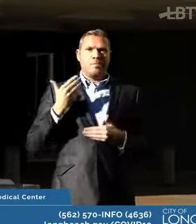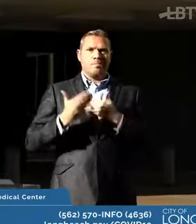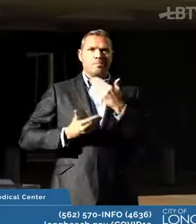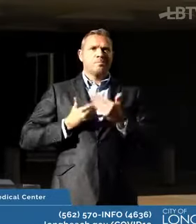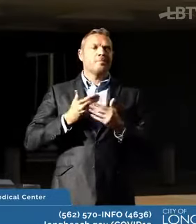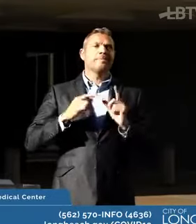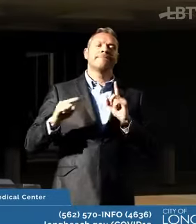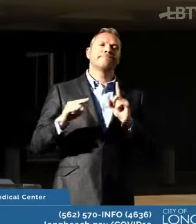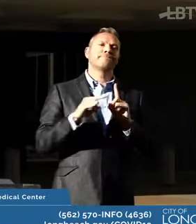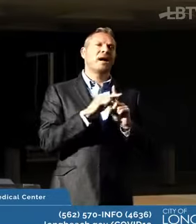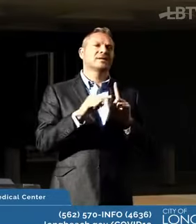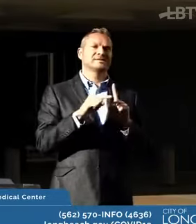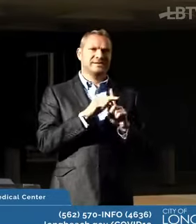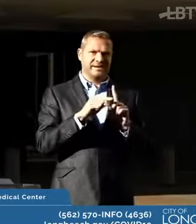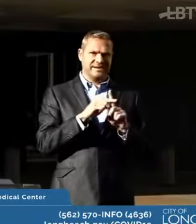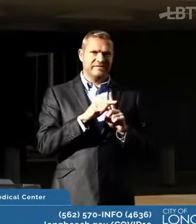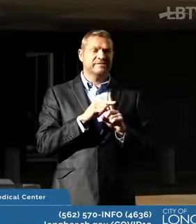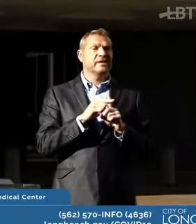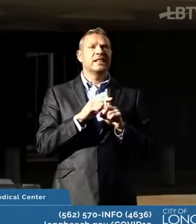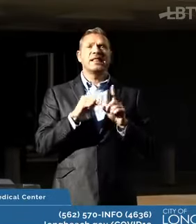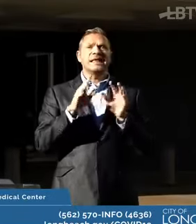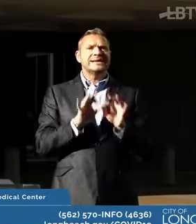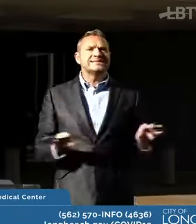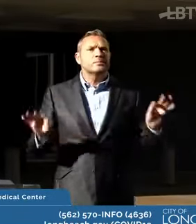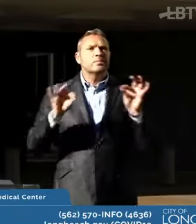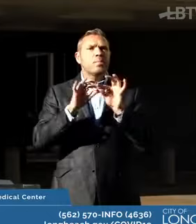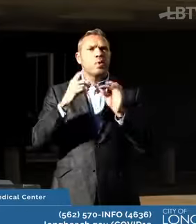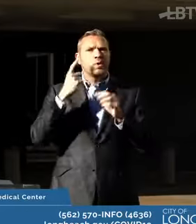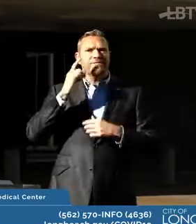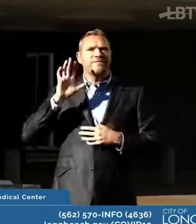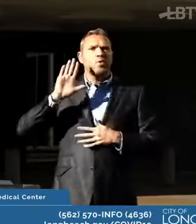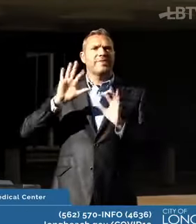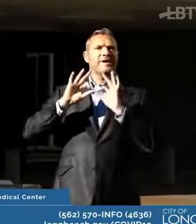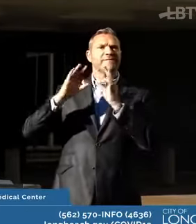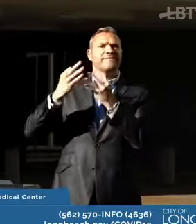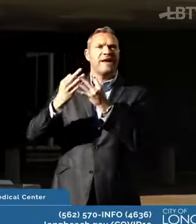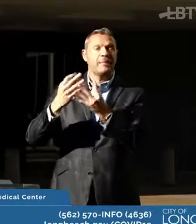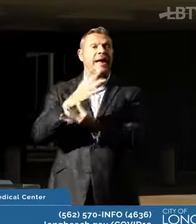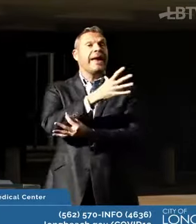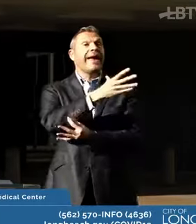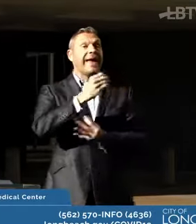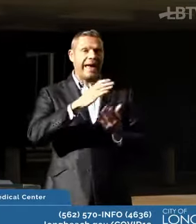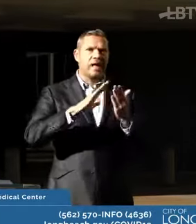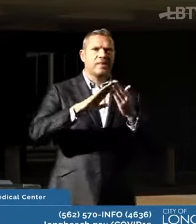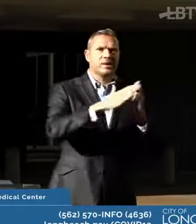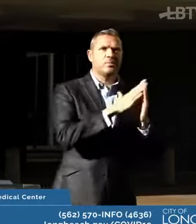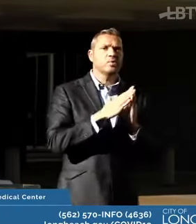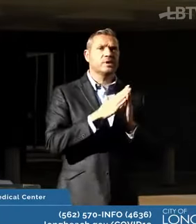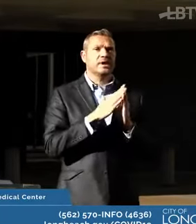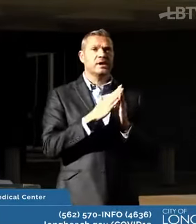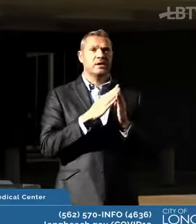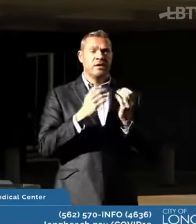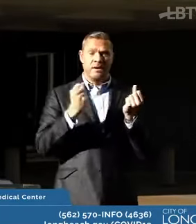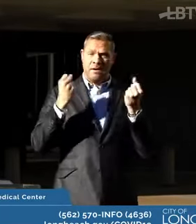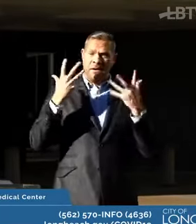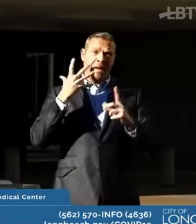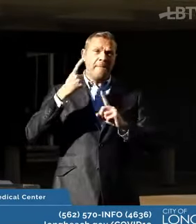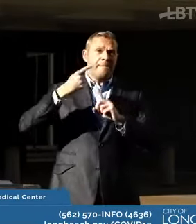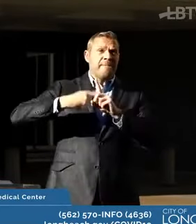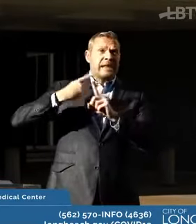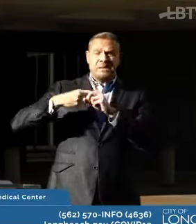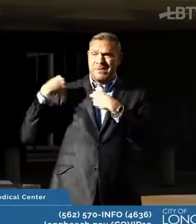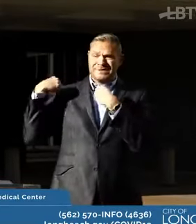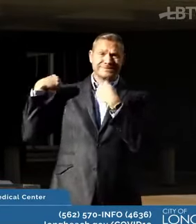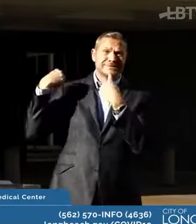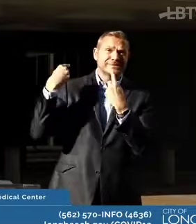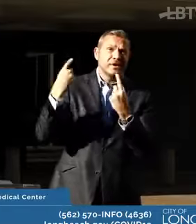Center, it's also important for their families and for our community. For months now, they have worried